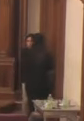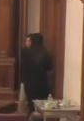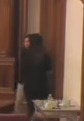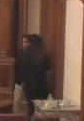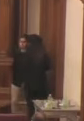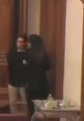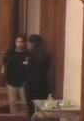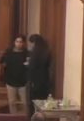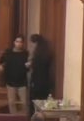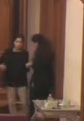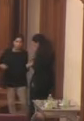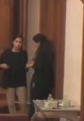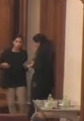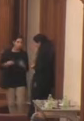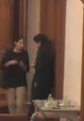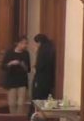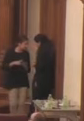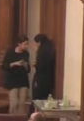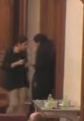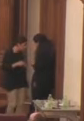it can be tolerated.